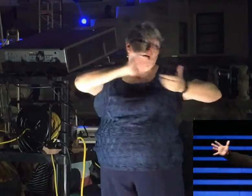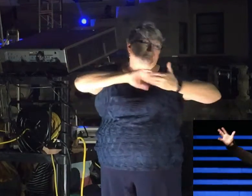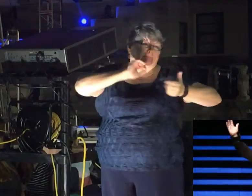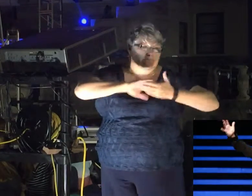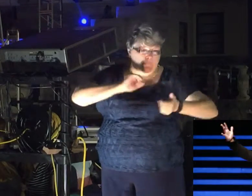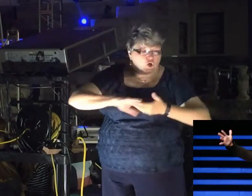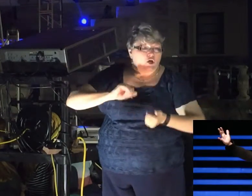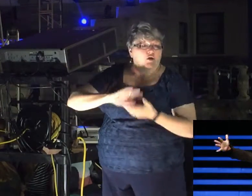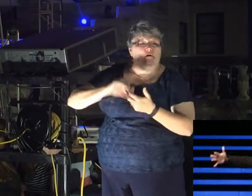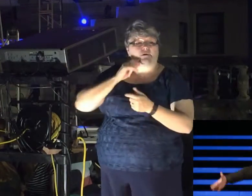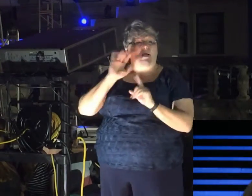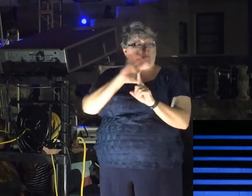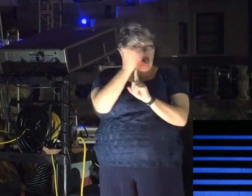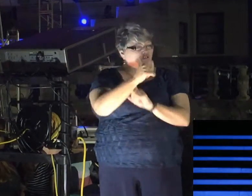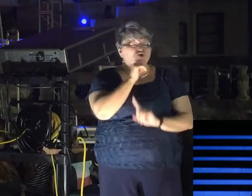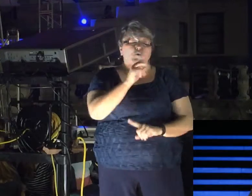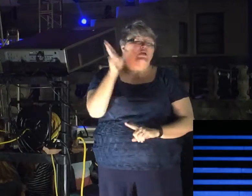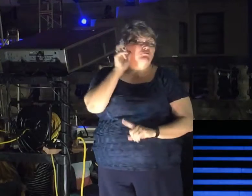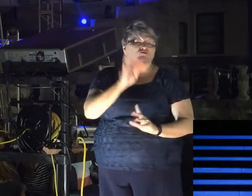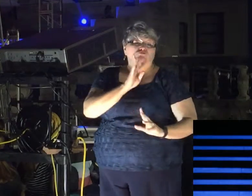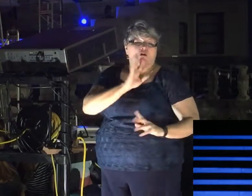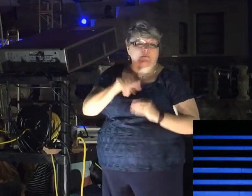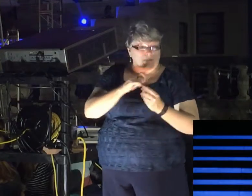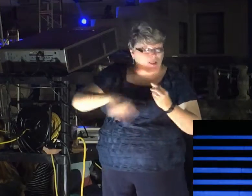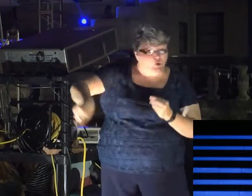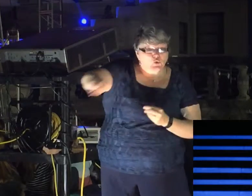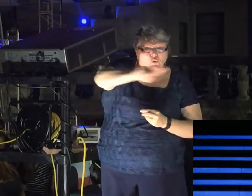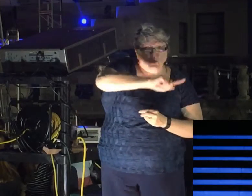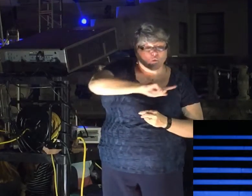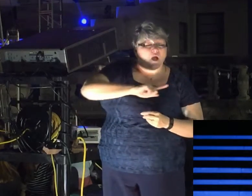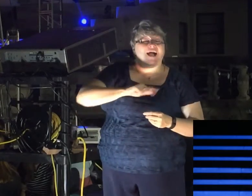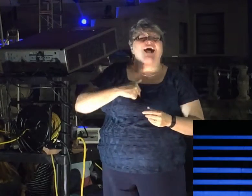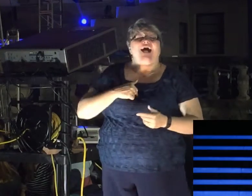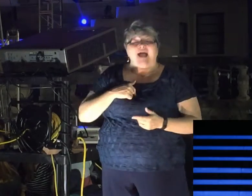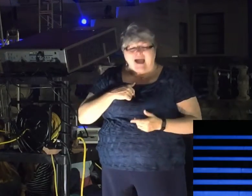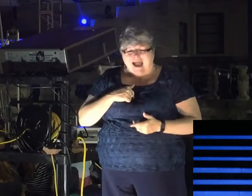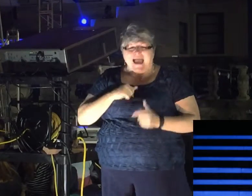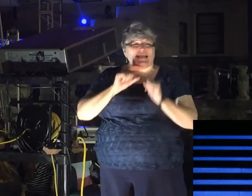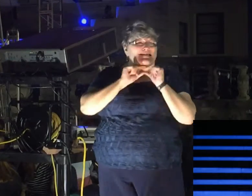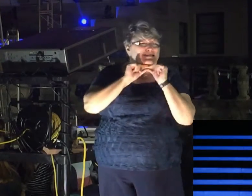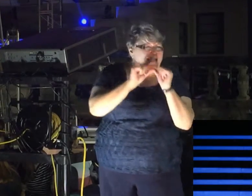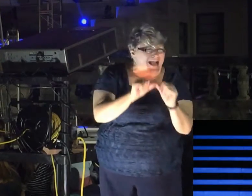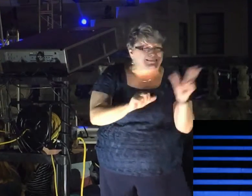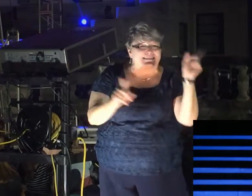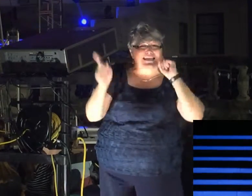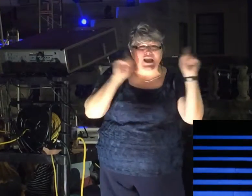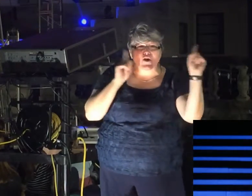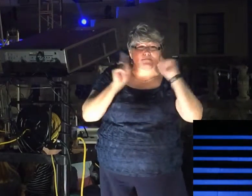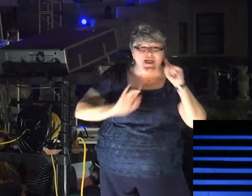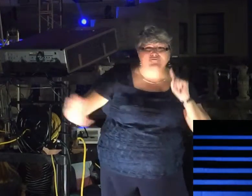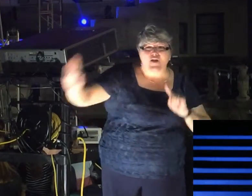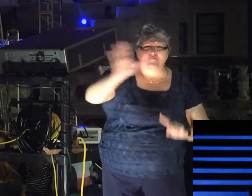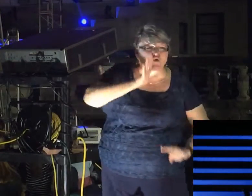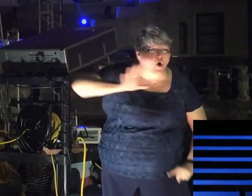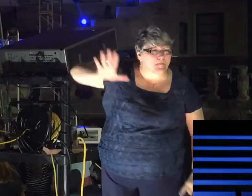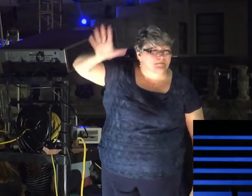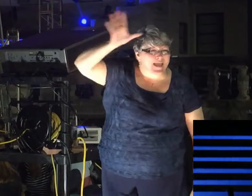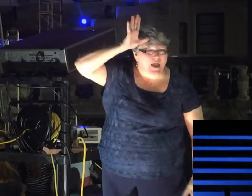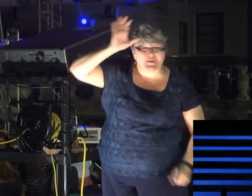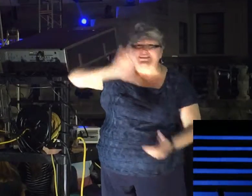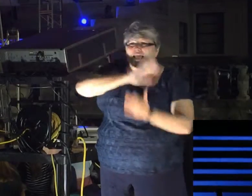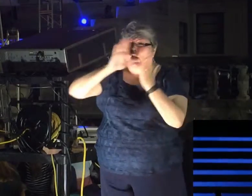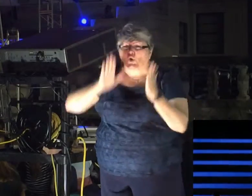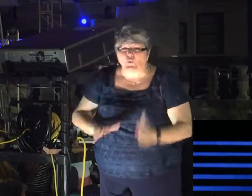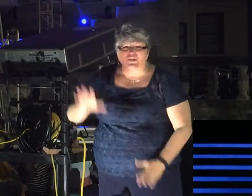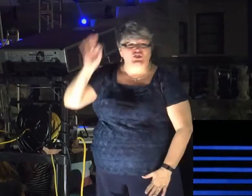hookup culture. I don't hear people talk about it as much as I traffic among you. I constantly hear about it from your